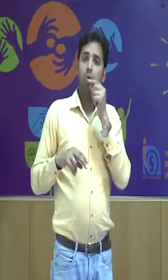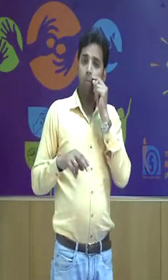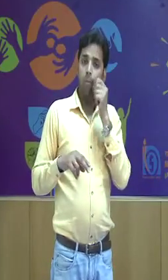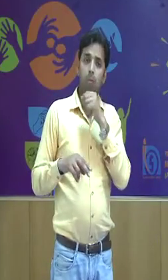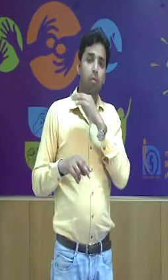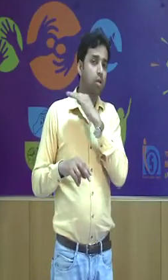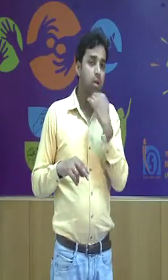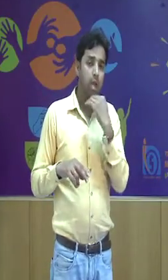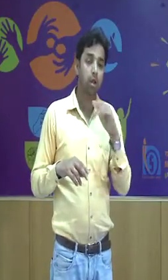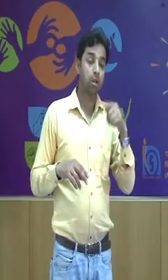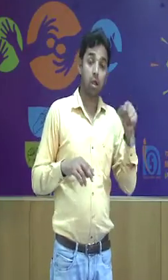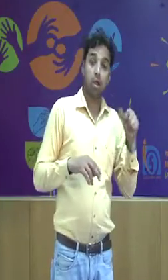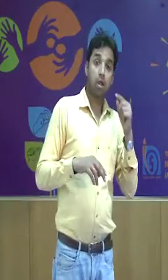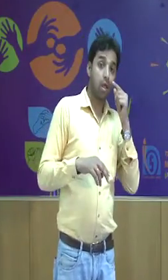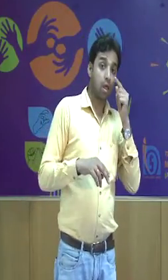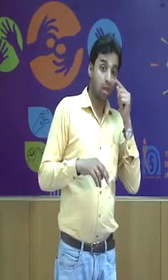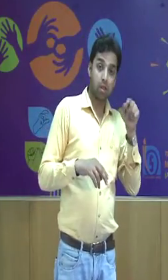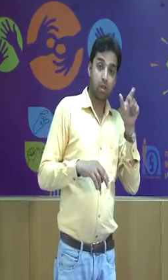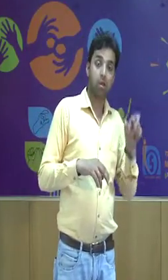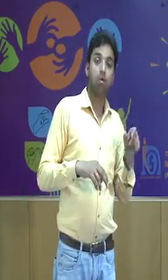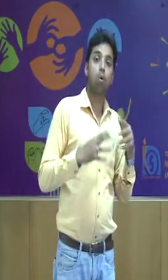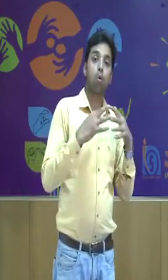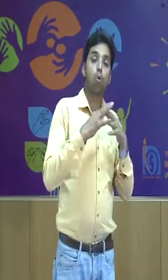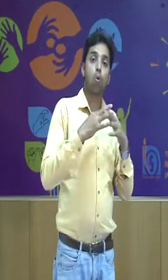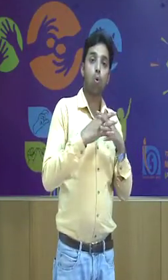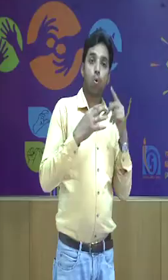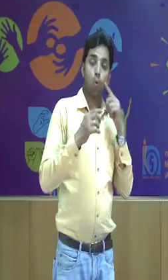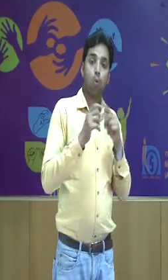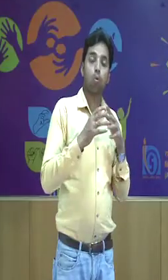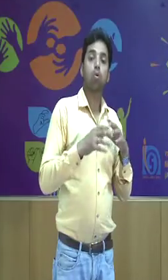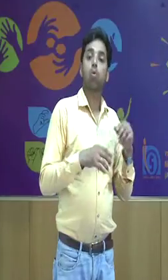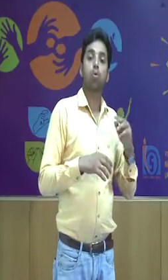the young widow were not allowed to remarry.